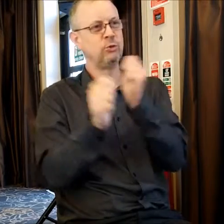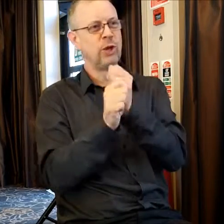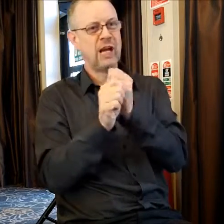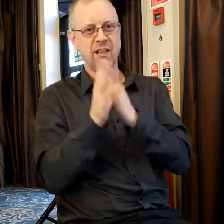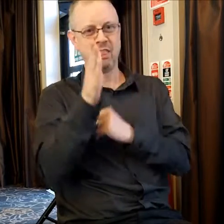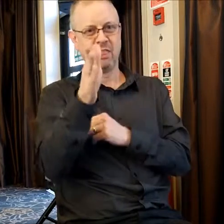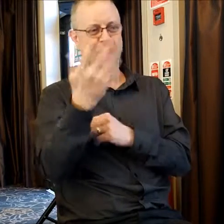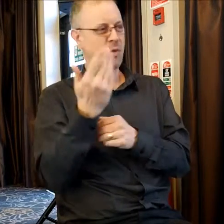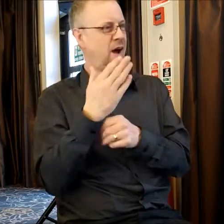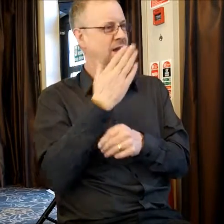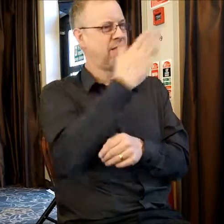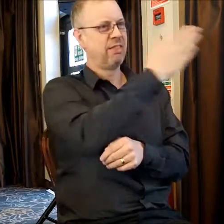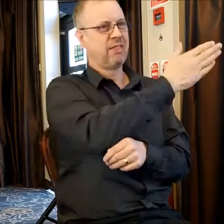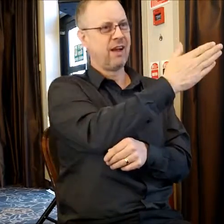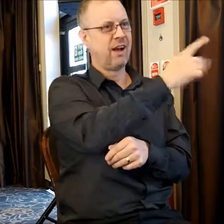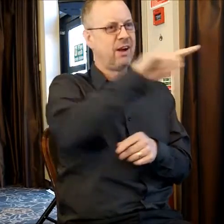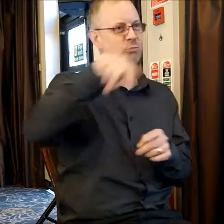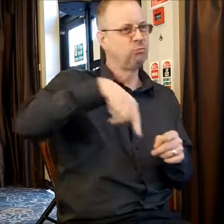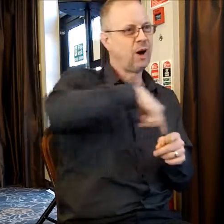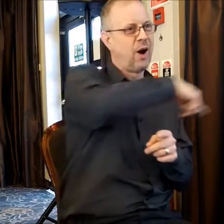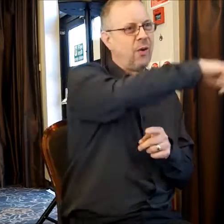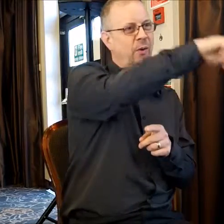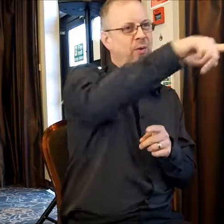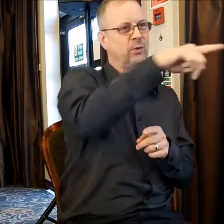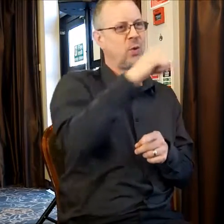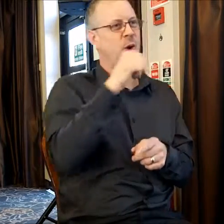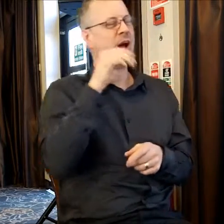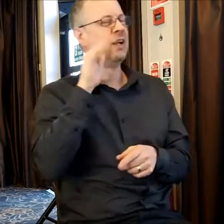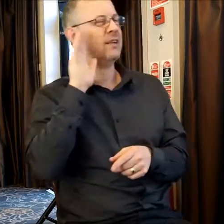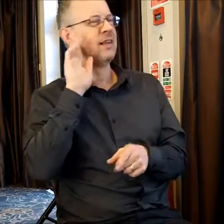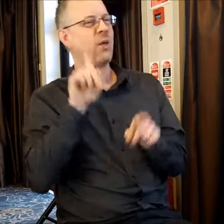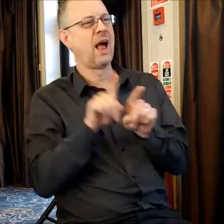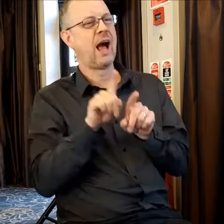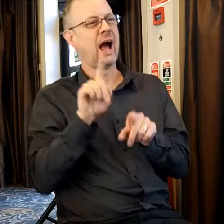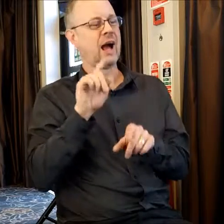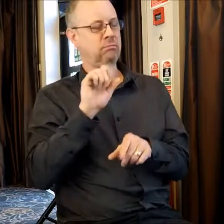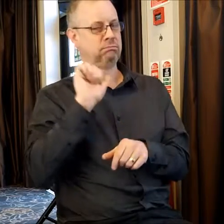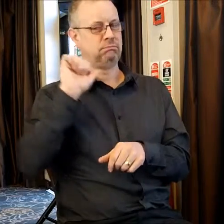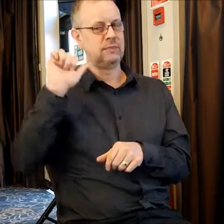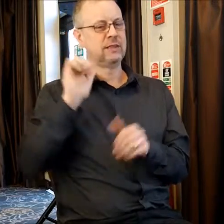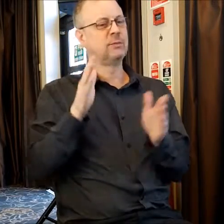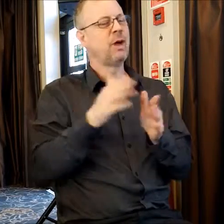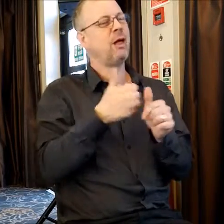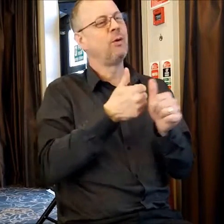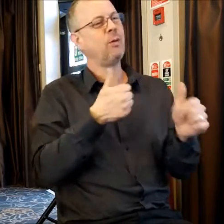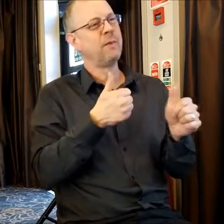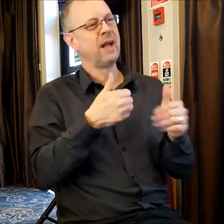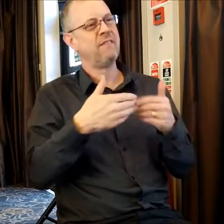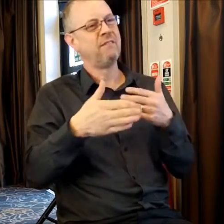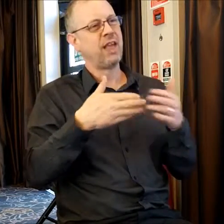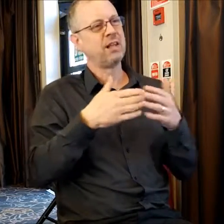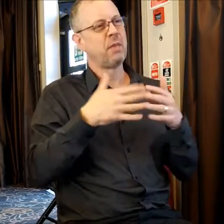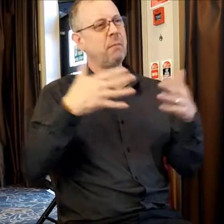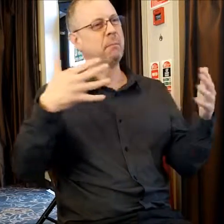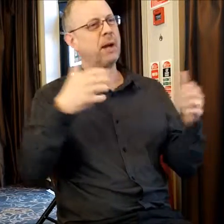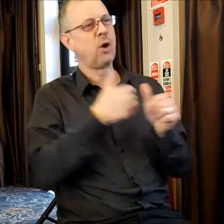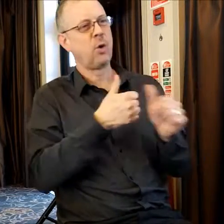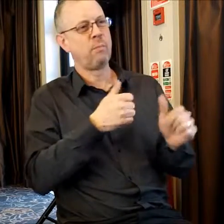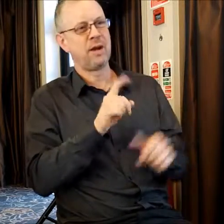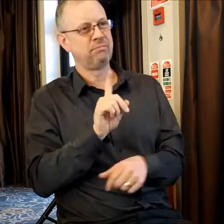on, recognising that we were flexible. And certainly I think one thing that you have to expect in Africa, or maybe anywhere